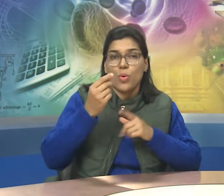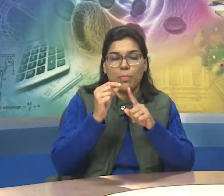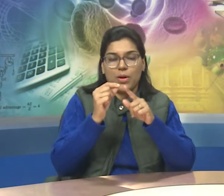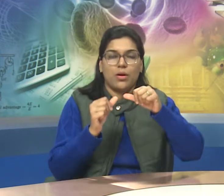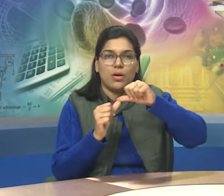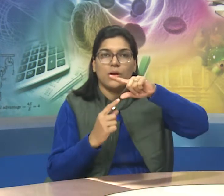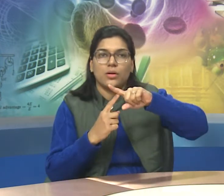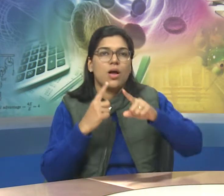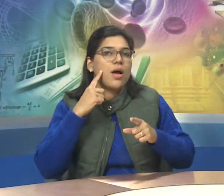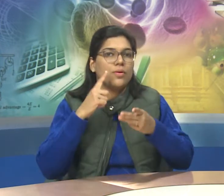of patience.